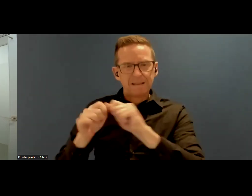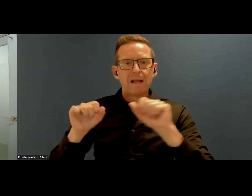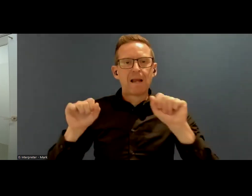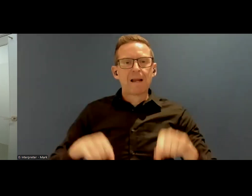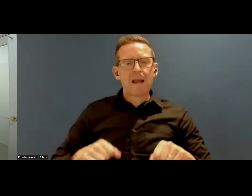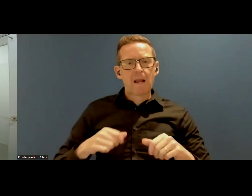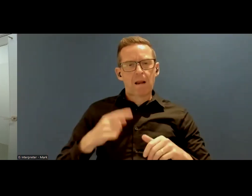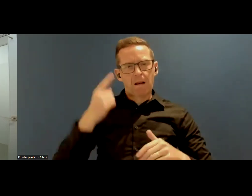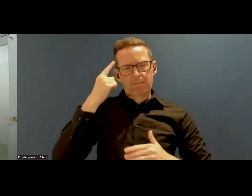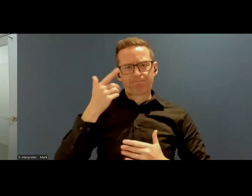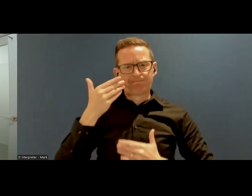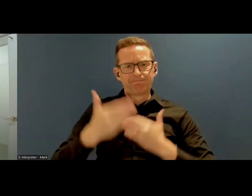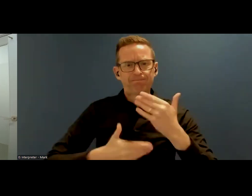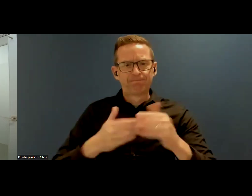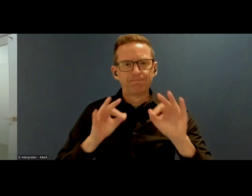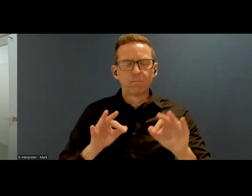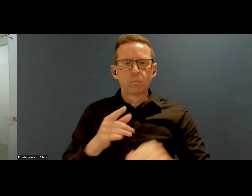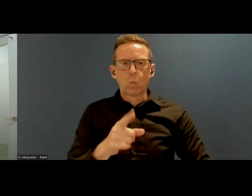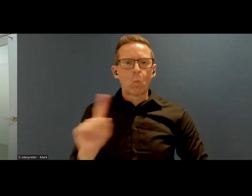step-by-step procedures